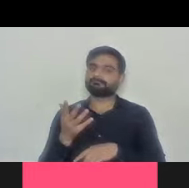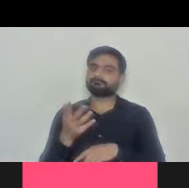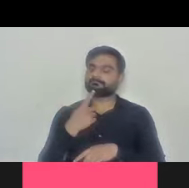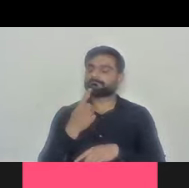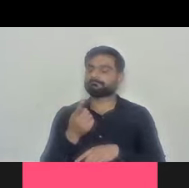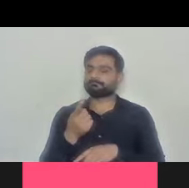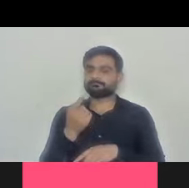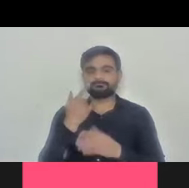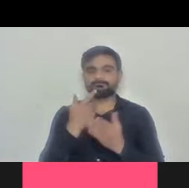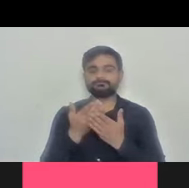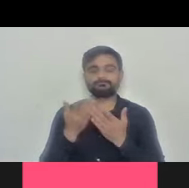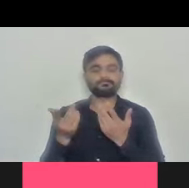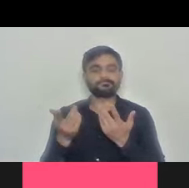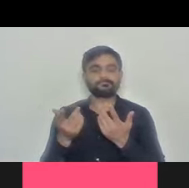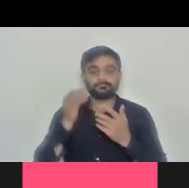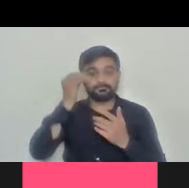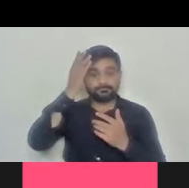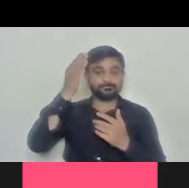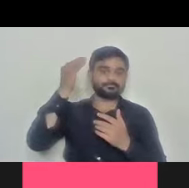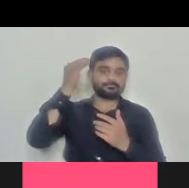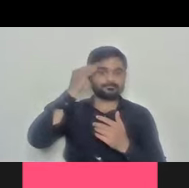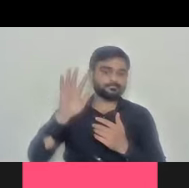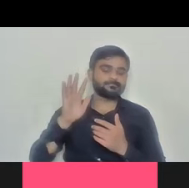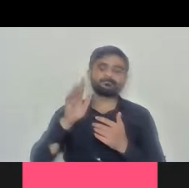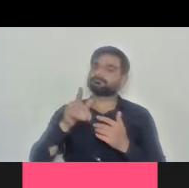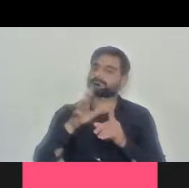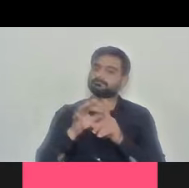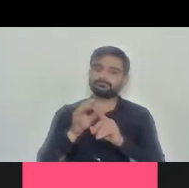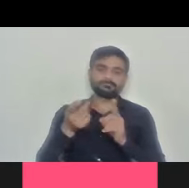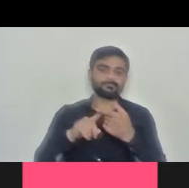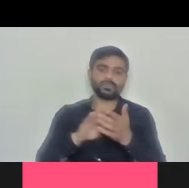what should I say, very, very aware of it, if nothing else.